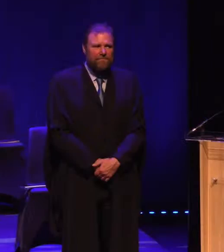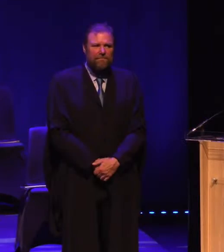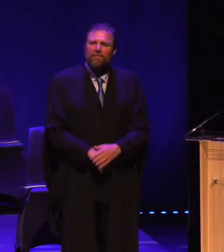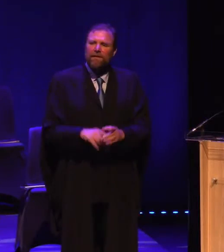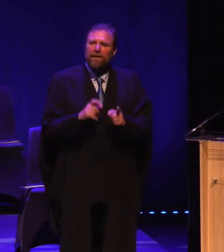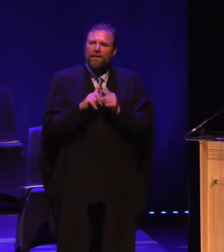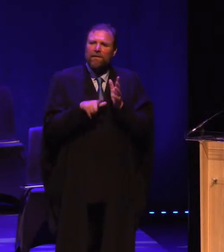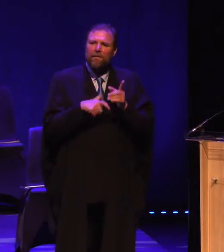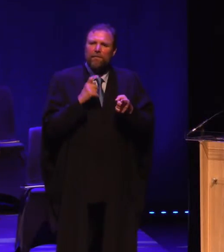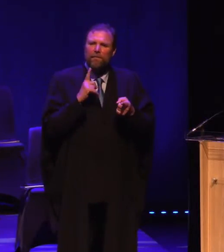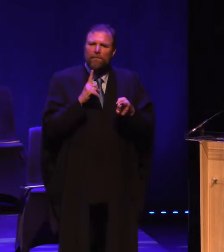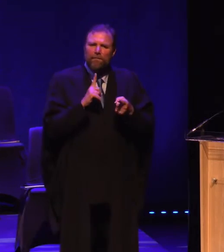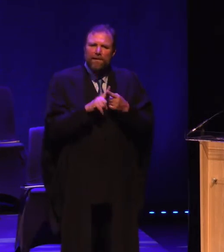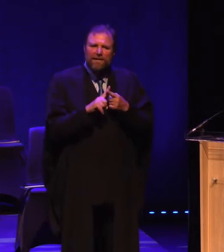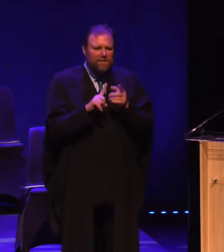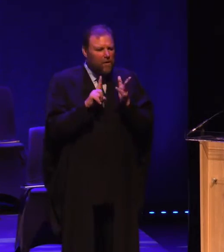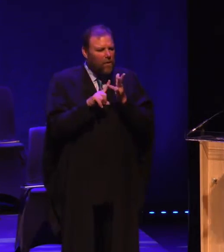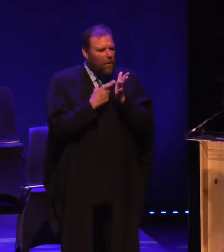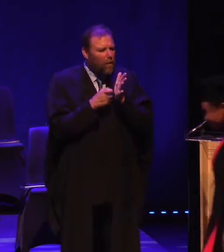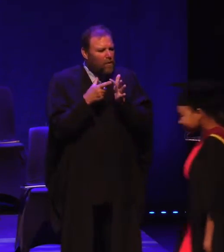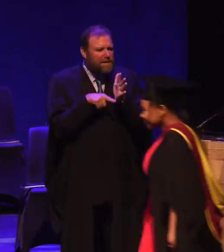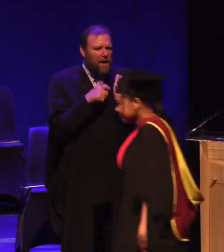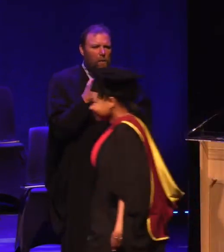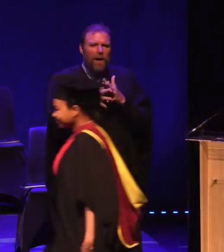Peace Udoka Odekpe.